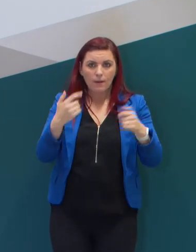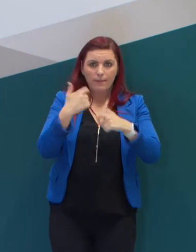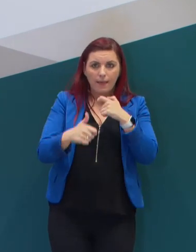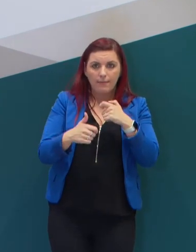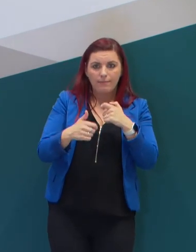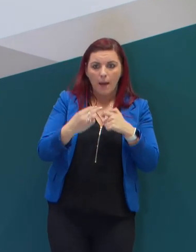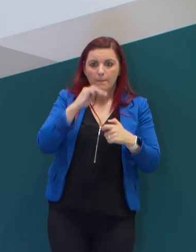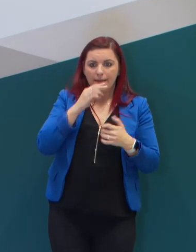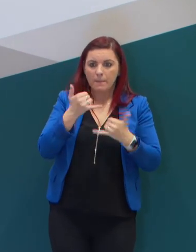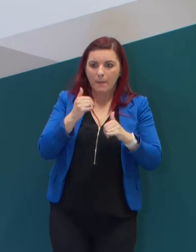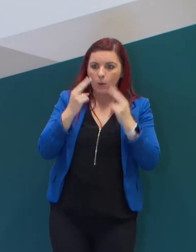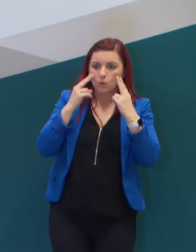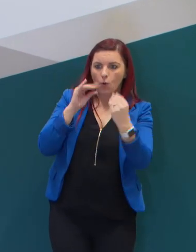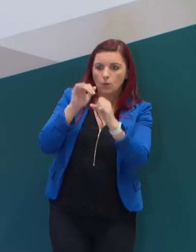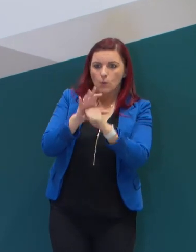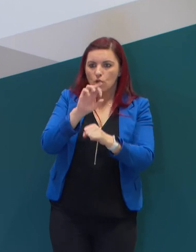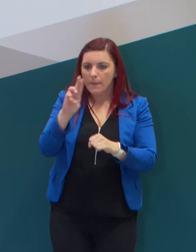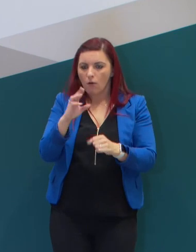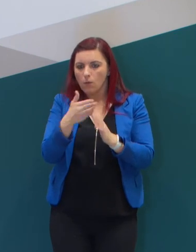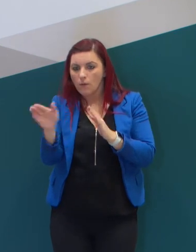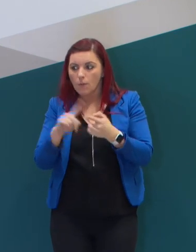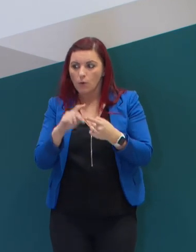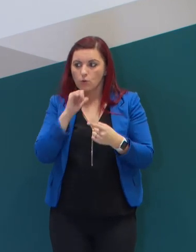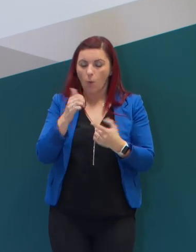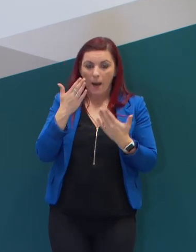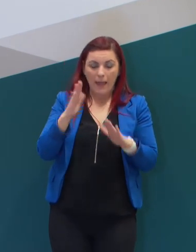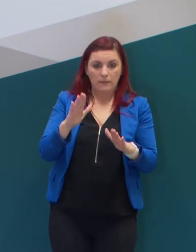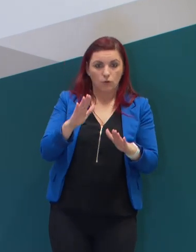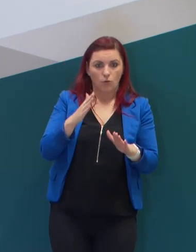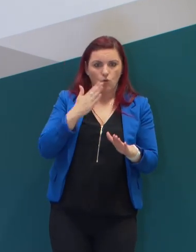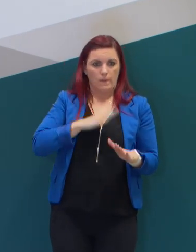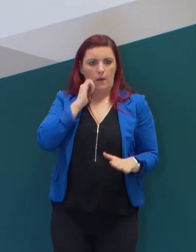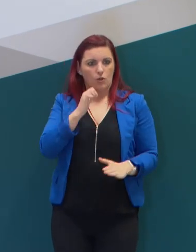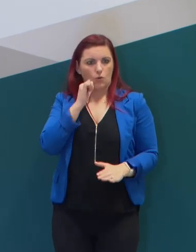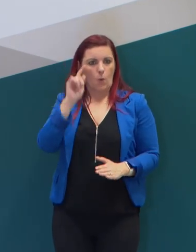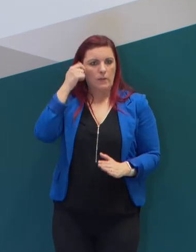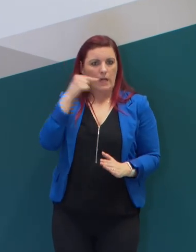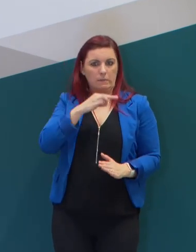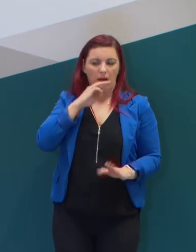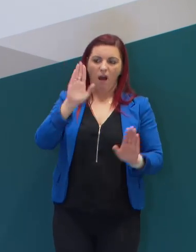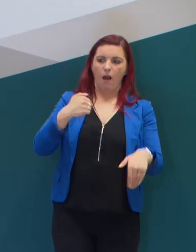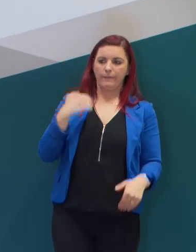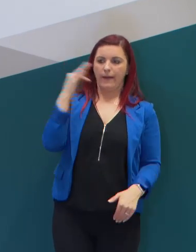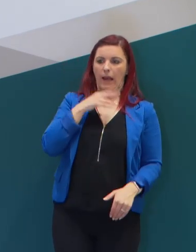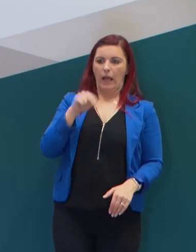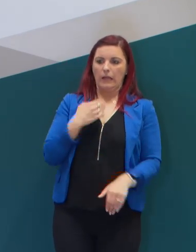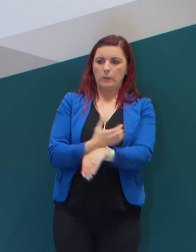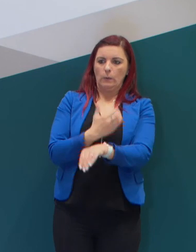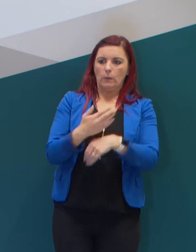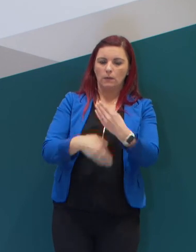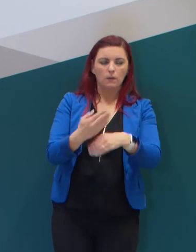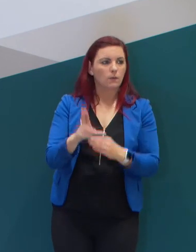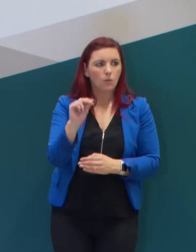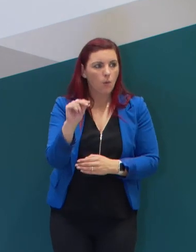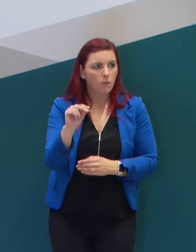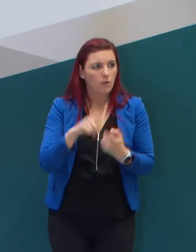your general practitioner or otherwise. So don't let the absence of a test or the delay in getting a test lead to you seeking delay in